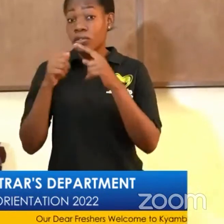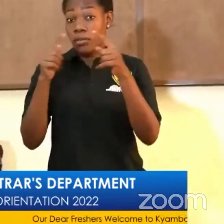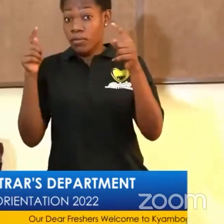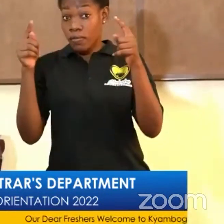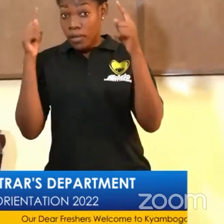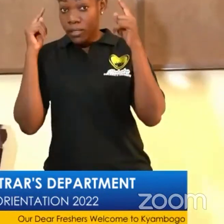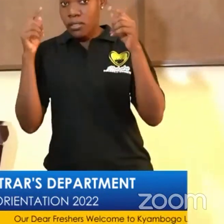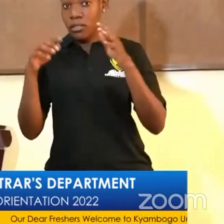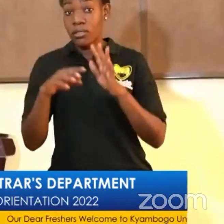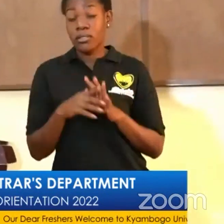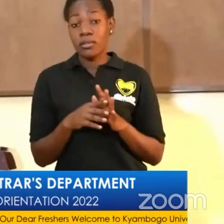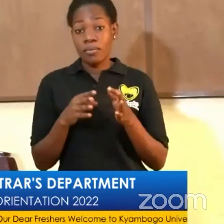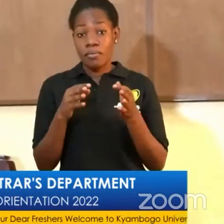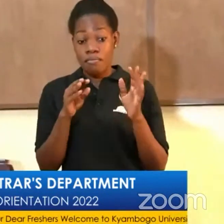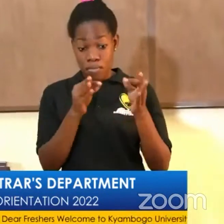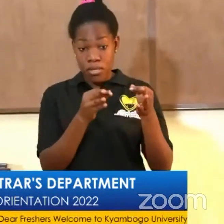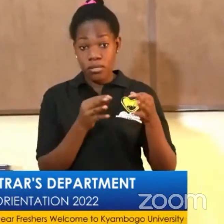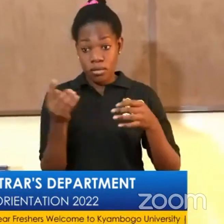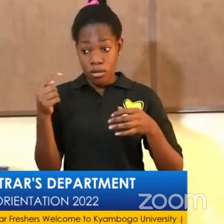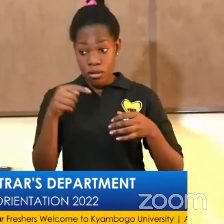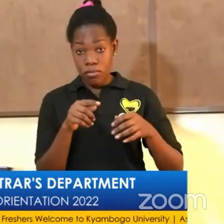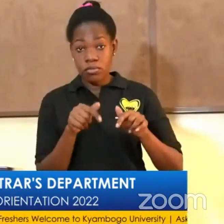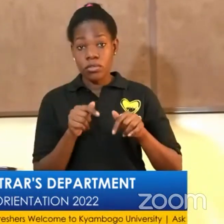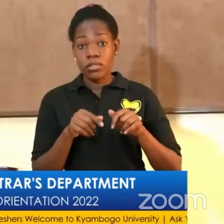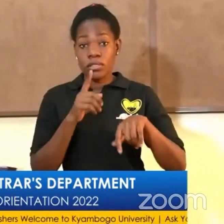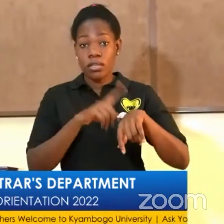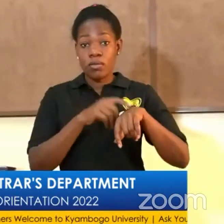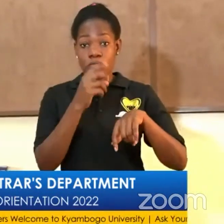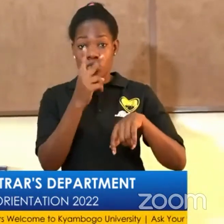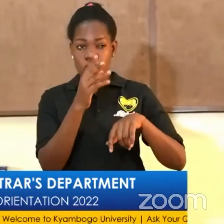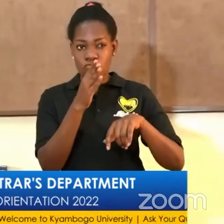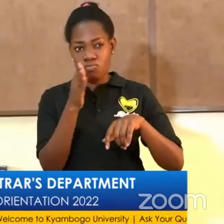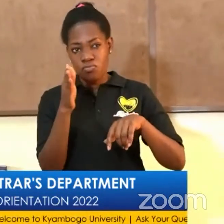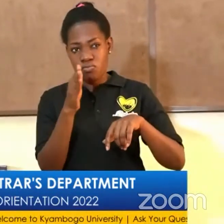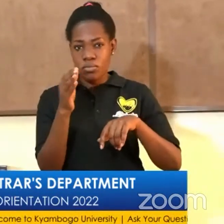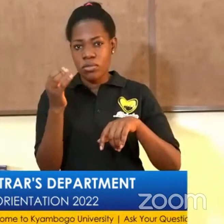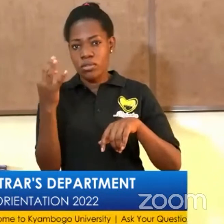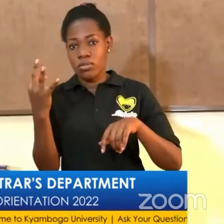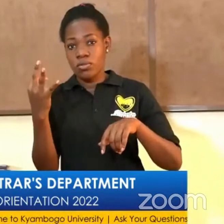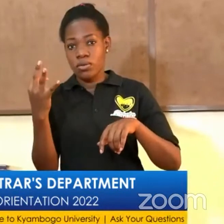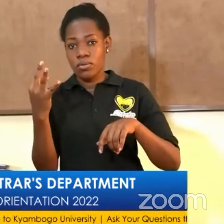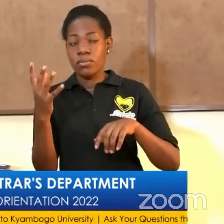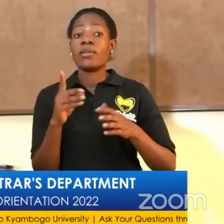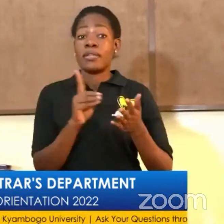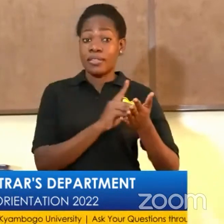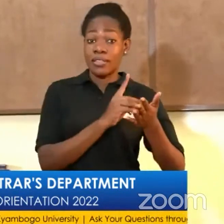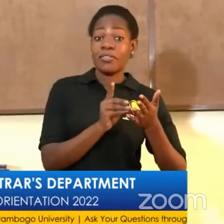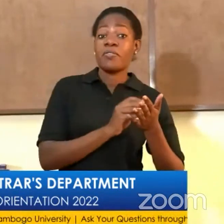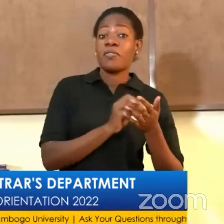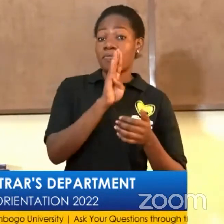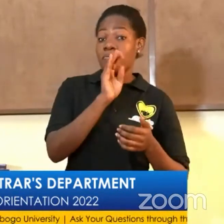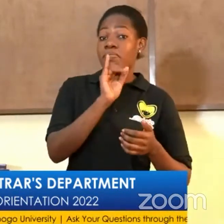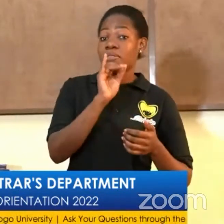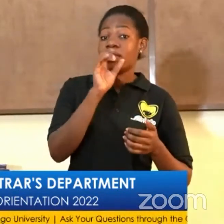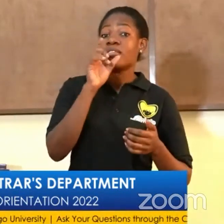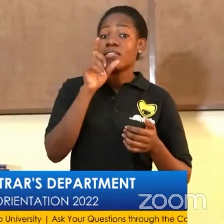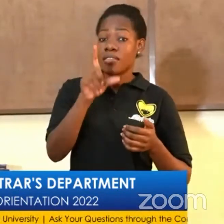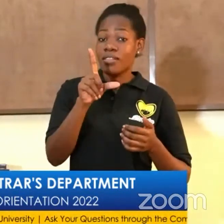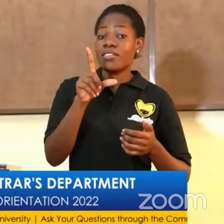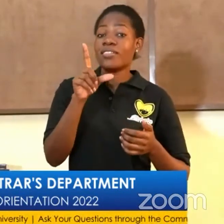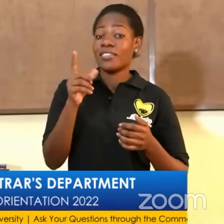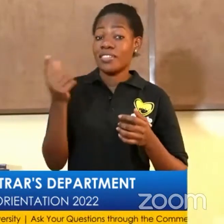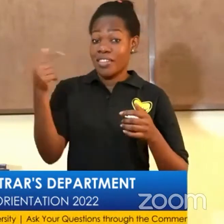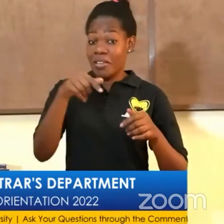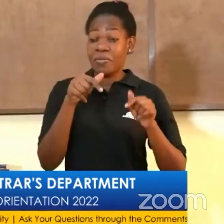Today at 2? Today at 2 to 3. So the Dean of Bill is coming today at 2.